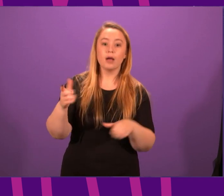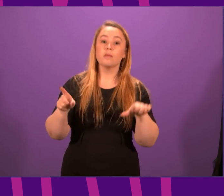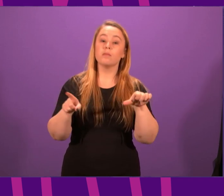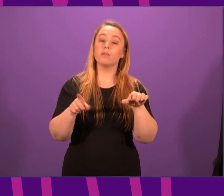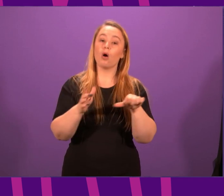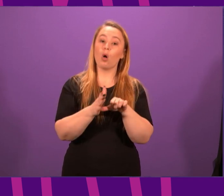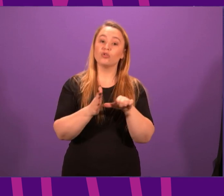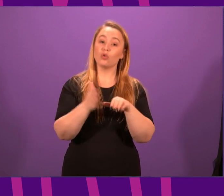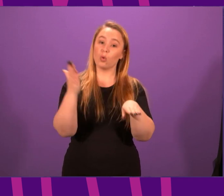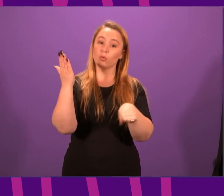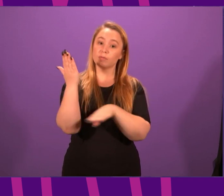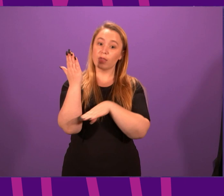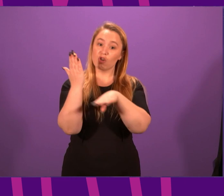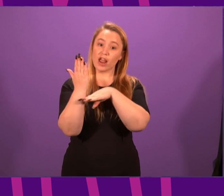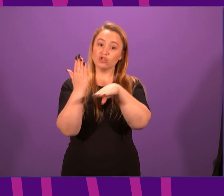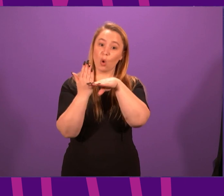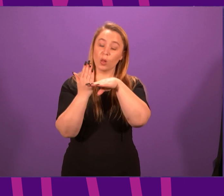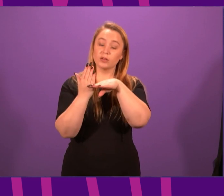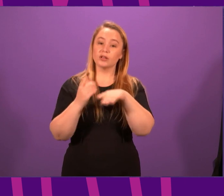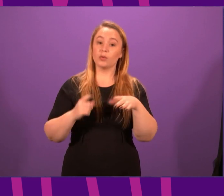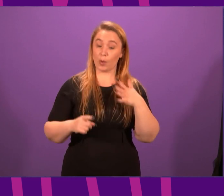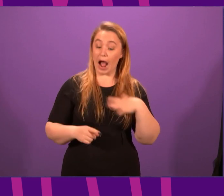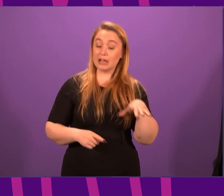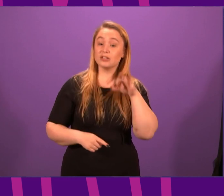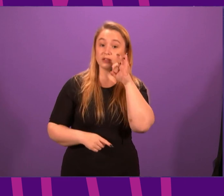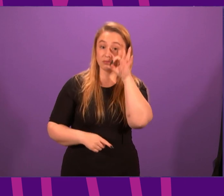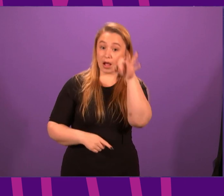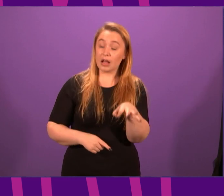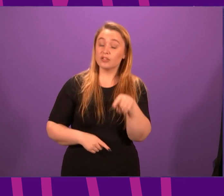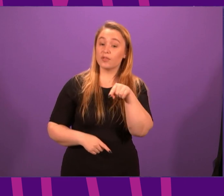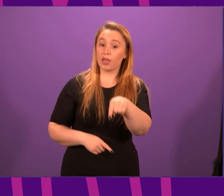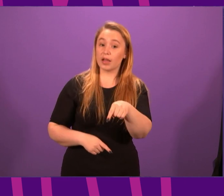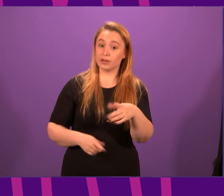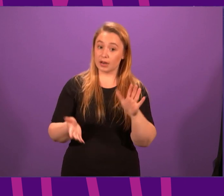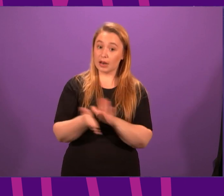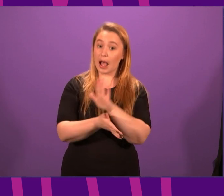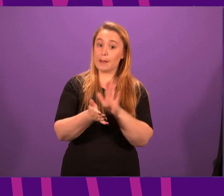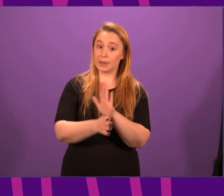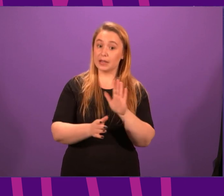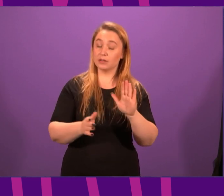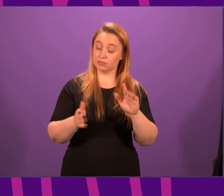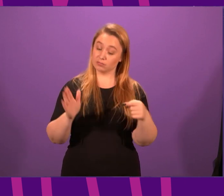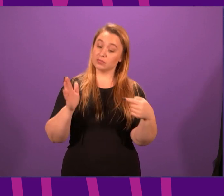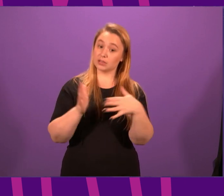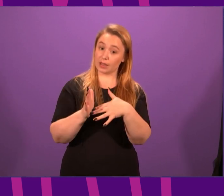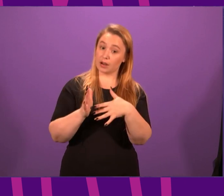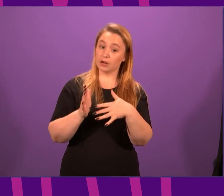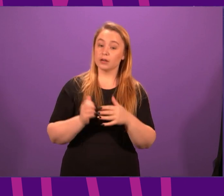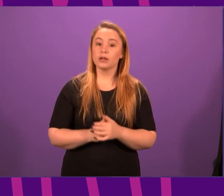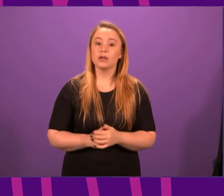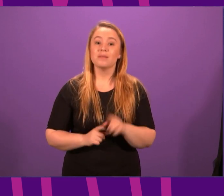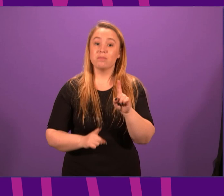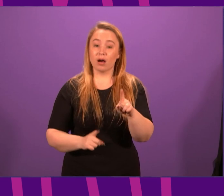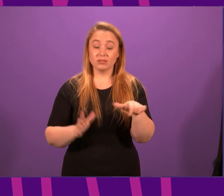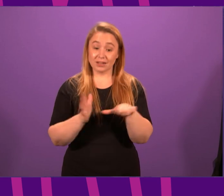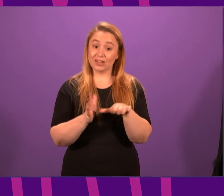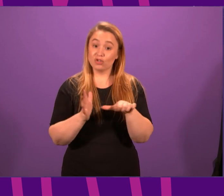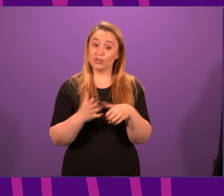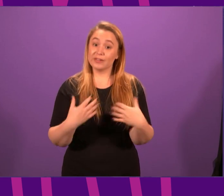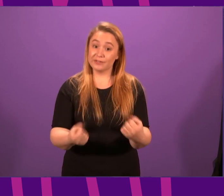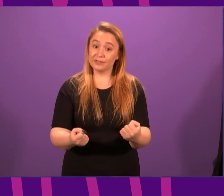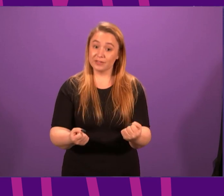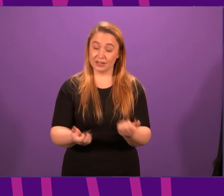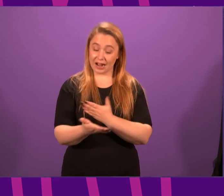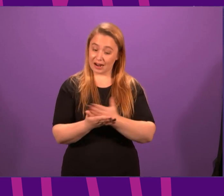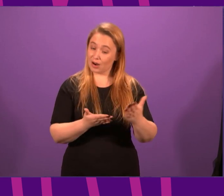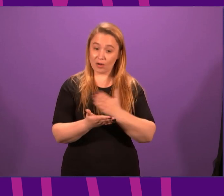the thresholds. This is something that we asked for and I'm pleased that it has been forthcoming. But there are issues on